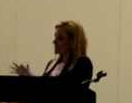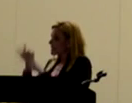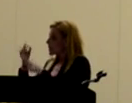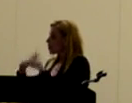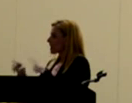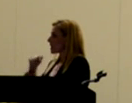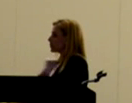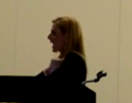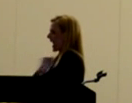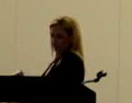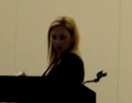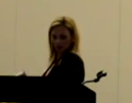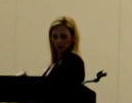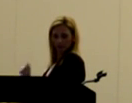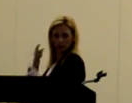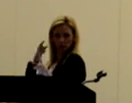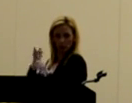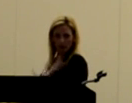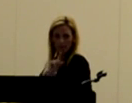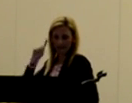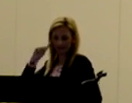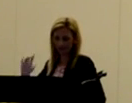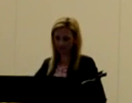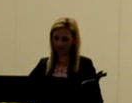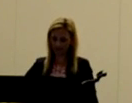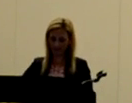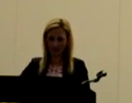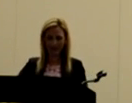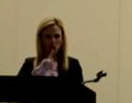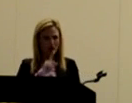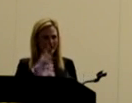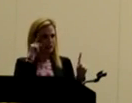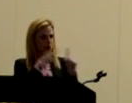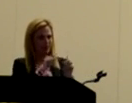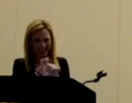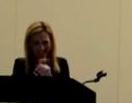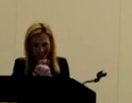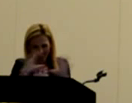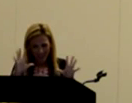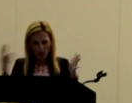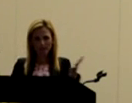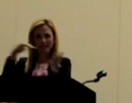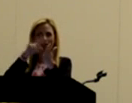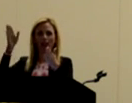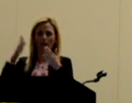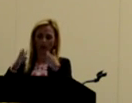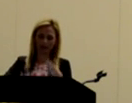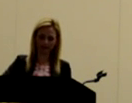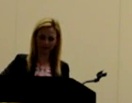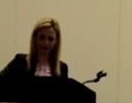world, especially when it came to attitudes towards my being deaf. They were determined to let nothing